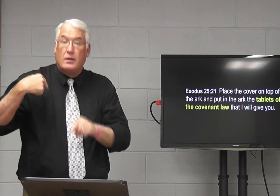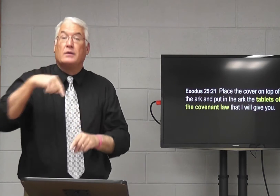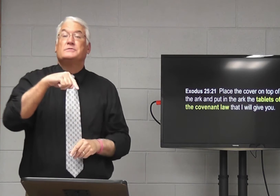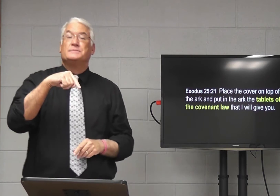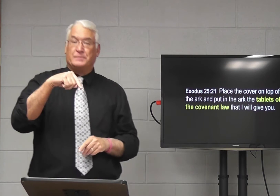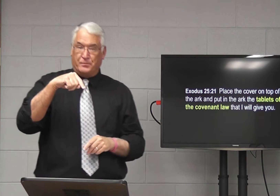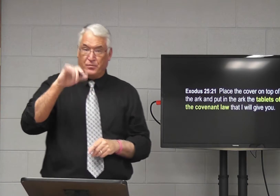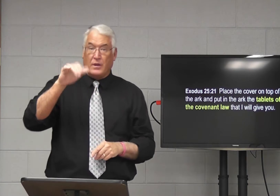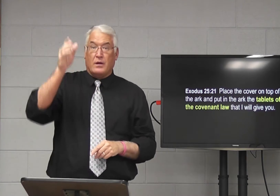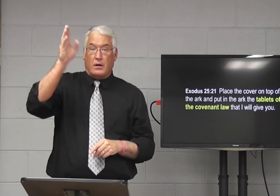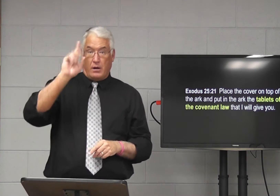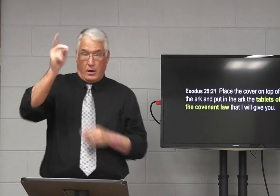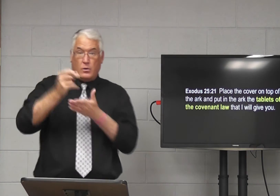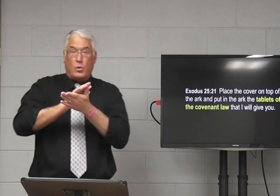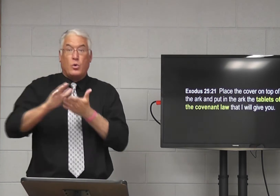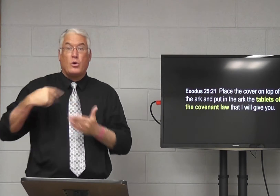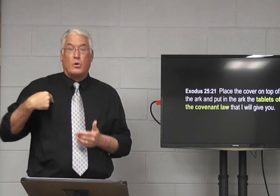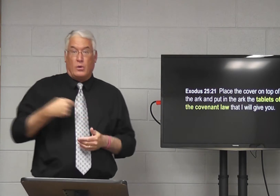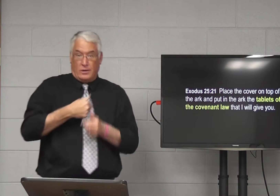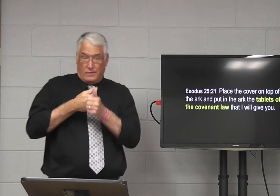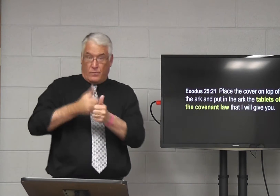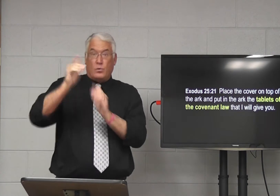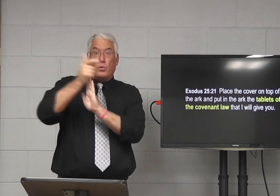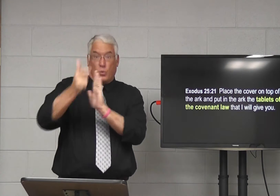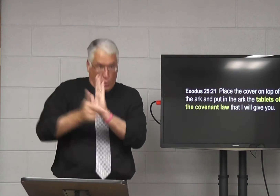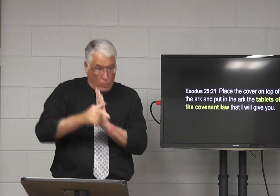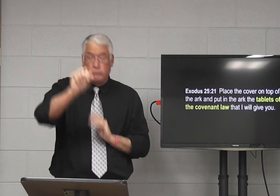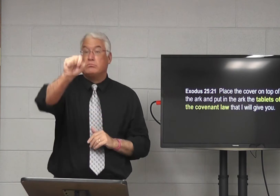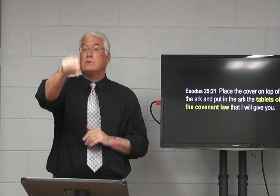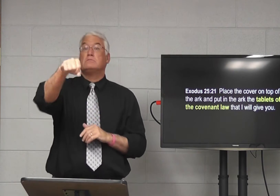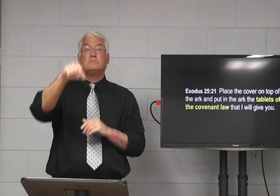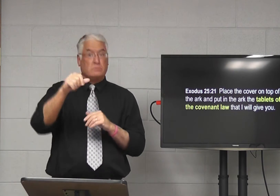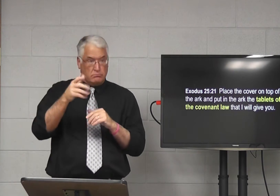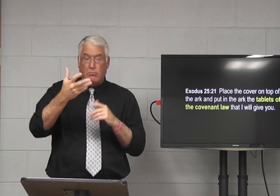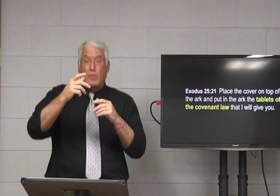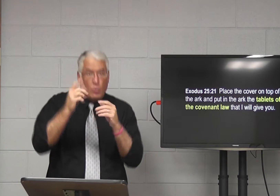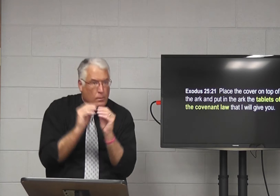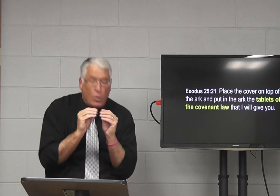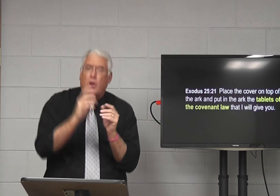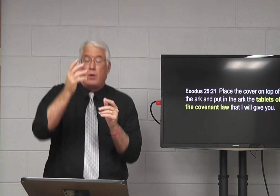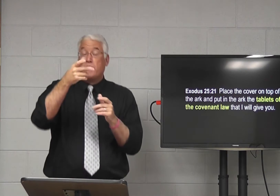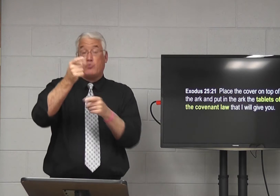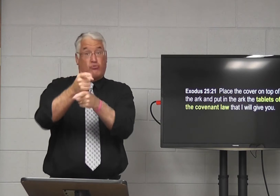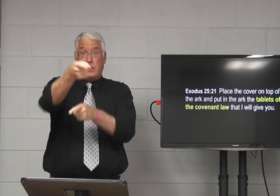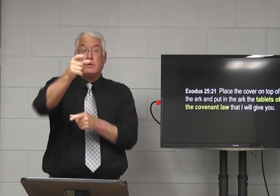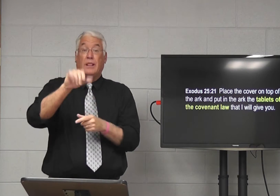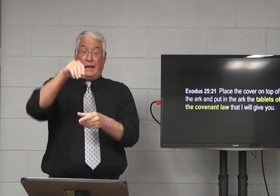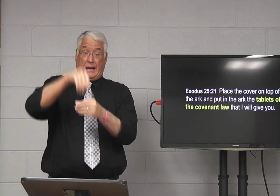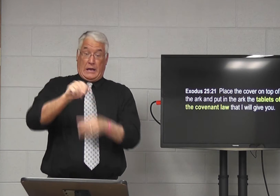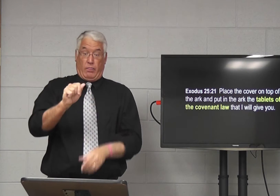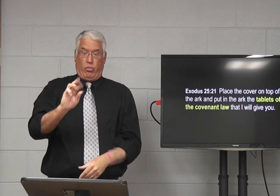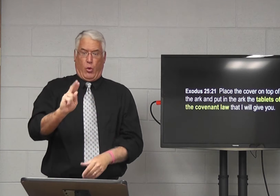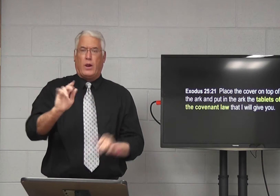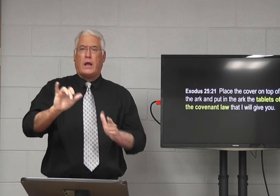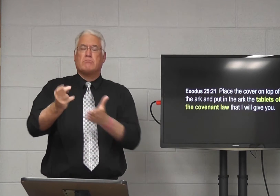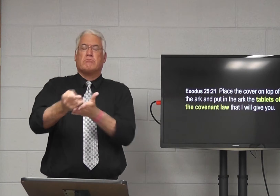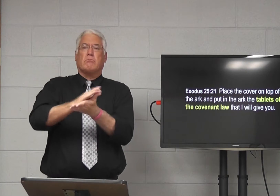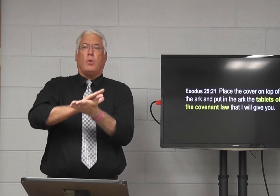Just to say, because God is holy and we need to follow his laws. Yes. Anything more? That's right. In the ark